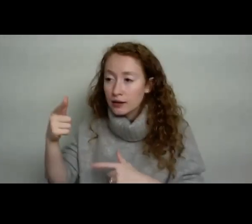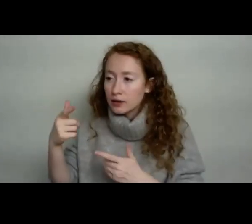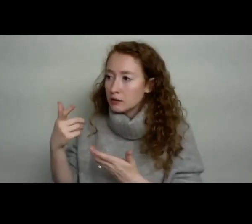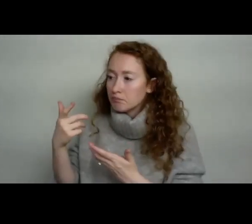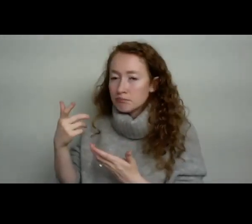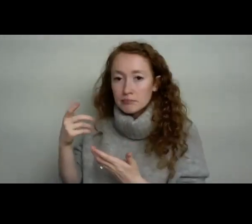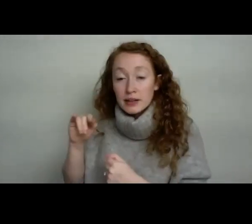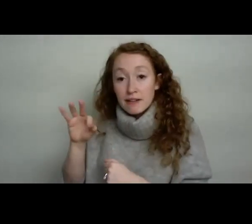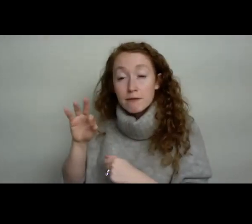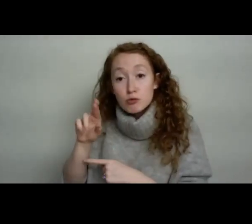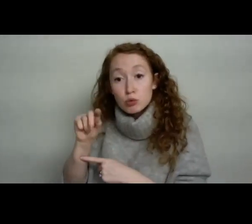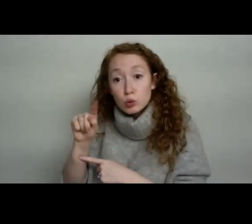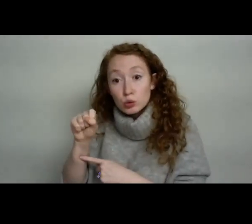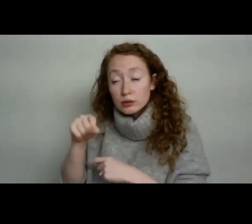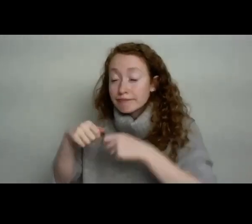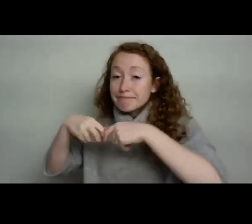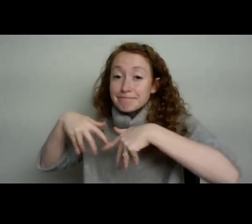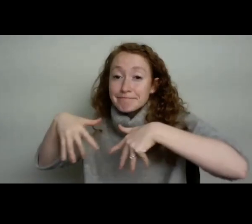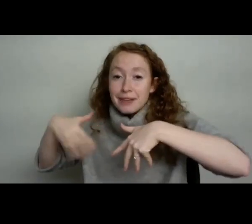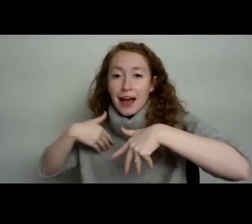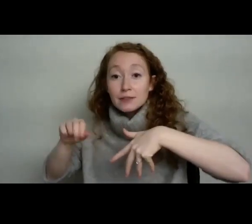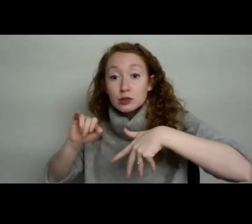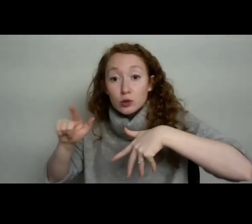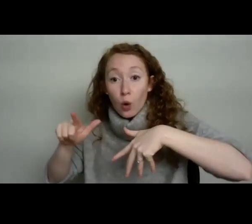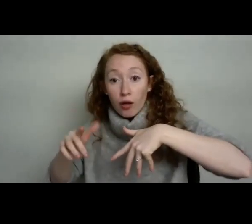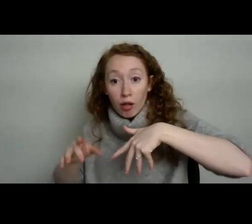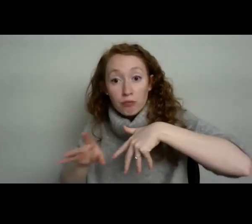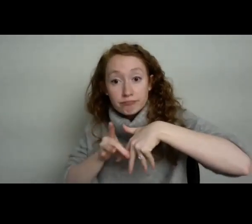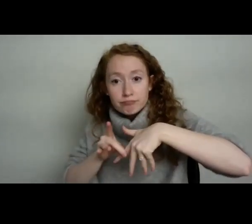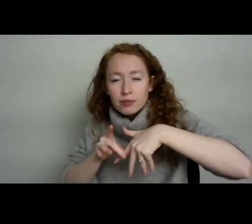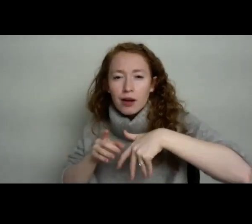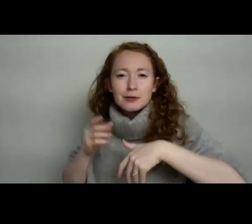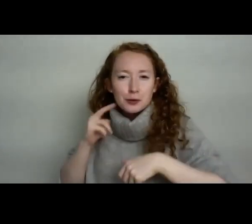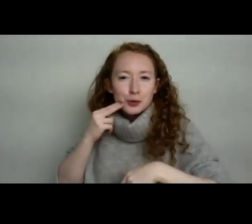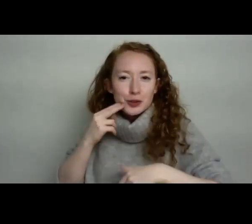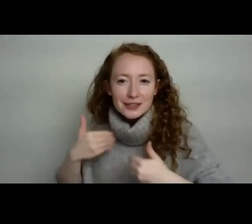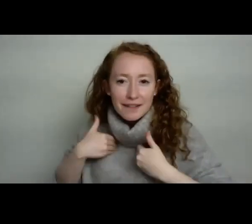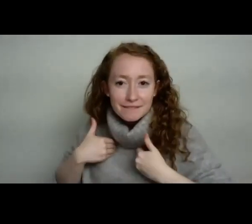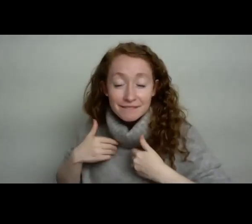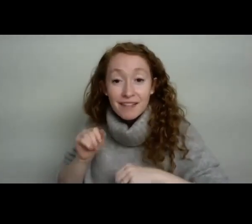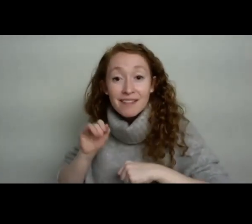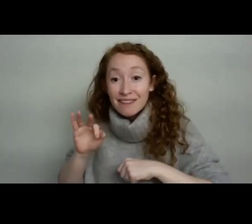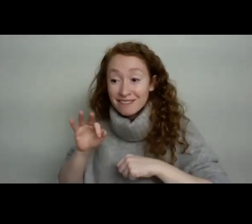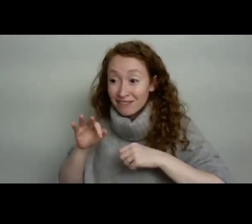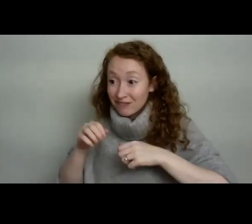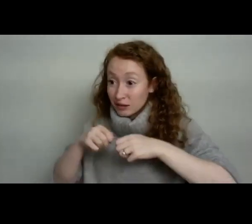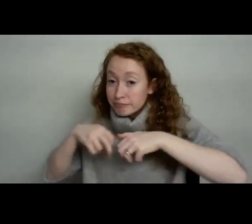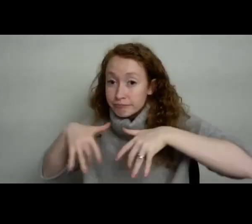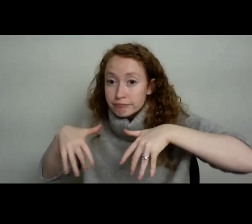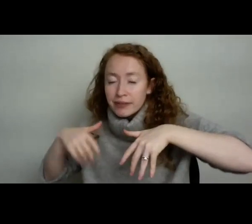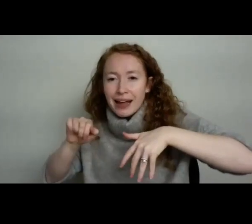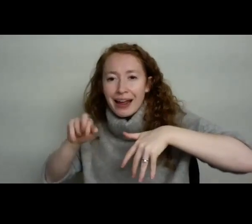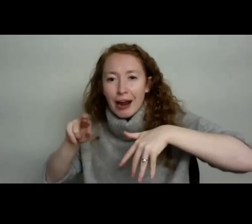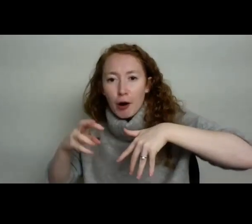right? Rather than just air with no nutrients and no water for them. So yes, and if you have a little